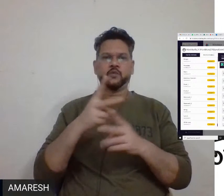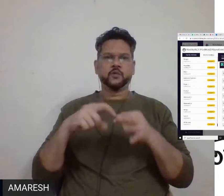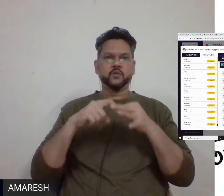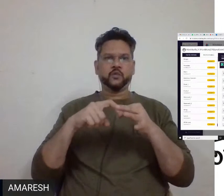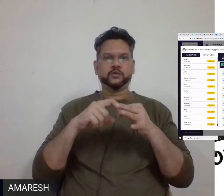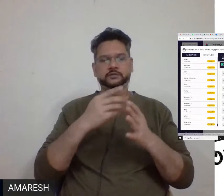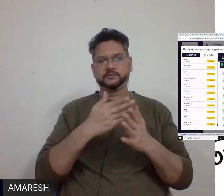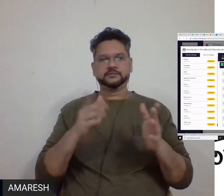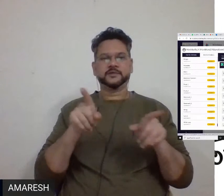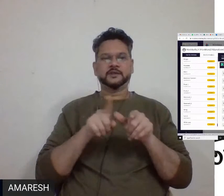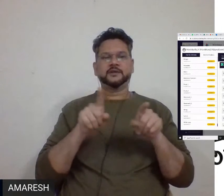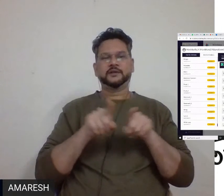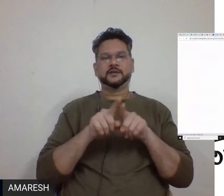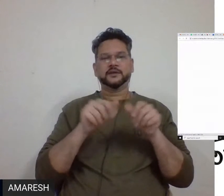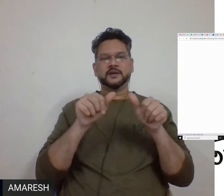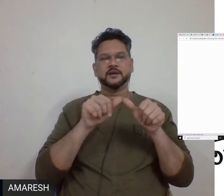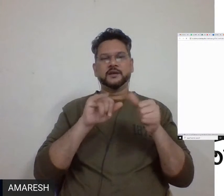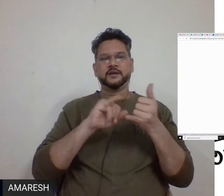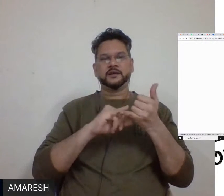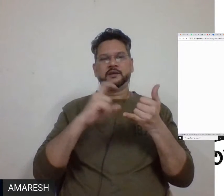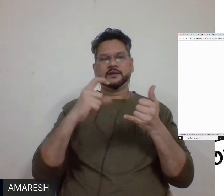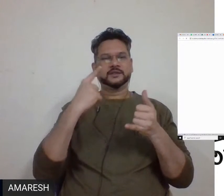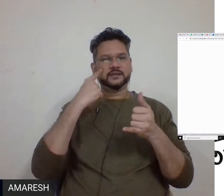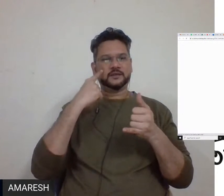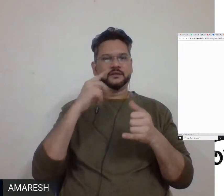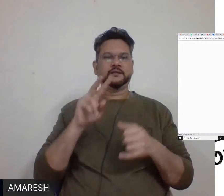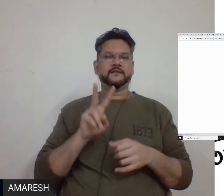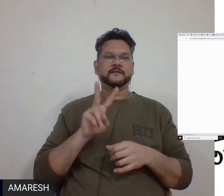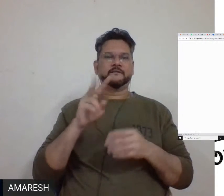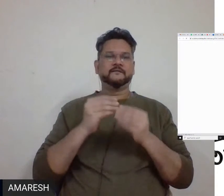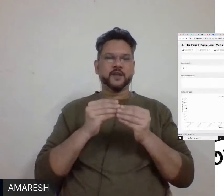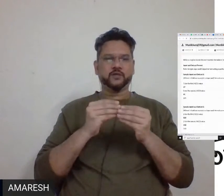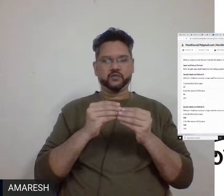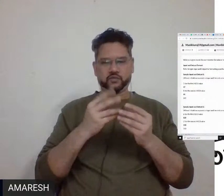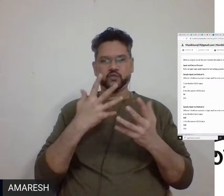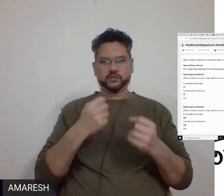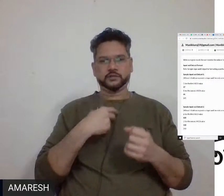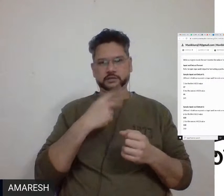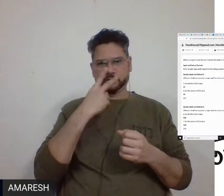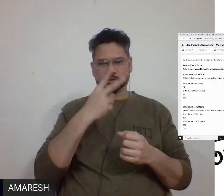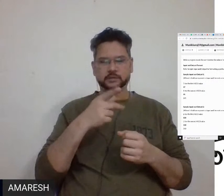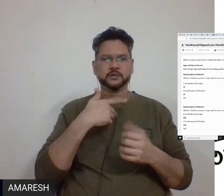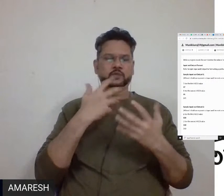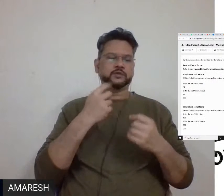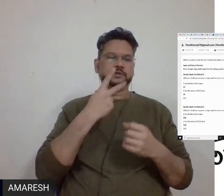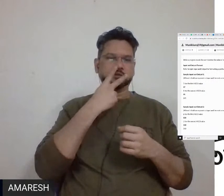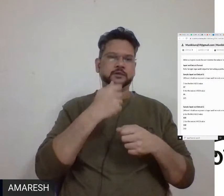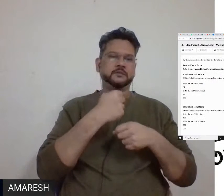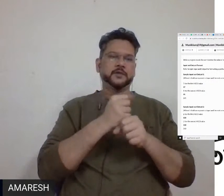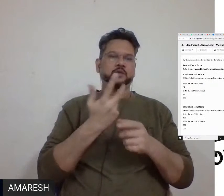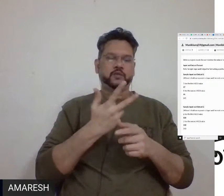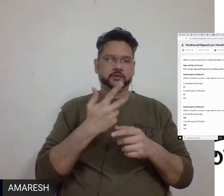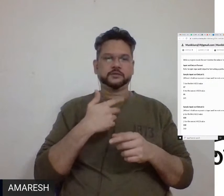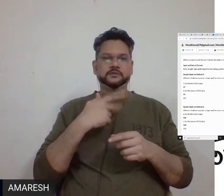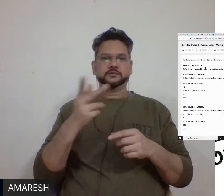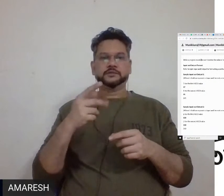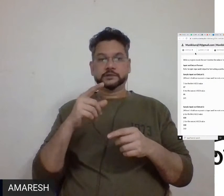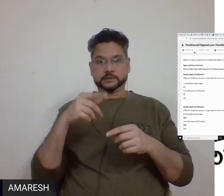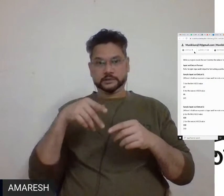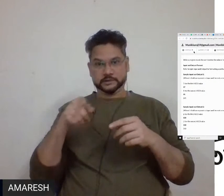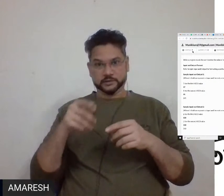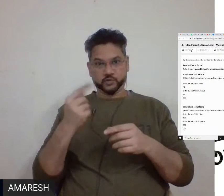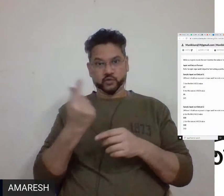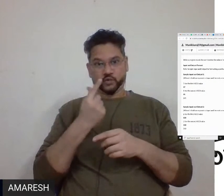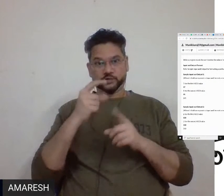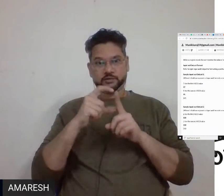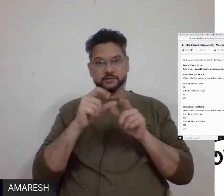values, and I want to see what Monica Raj has created, right? So through this dashboard, you can easily see that this